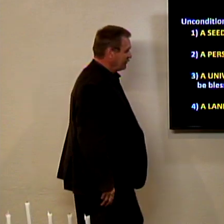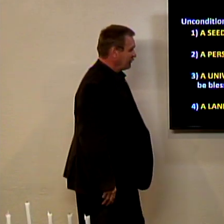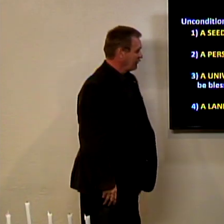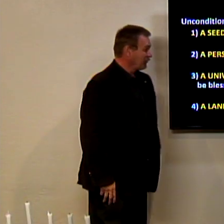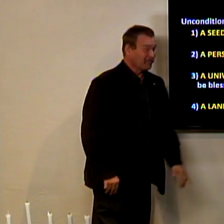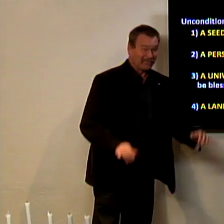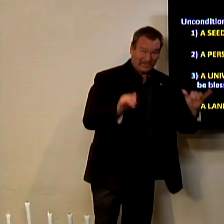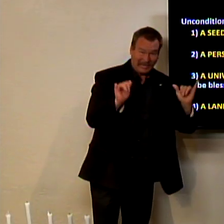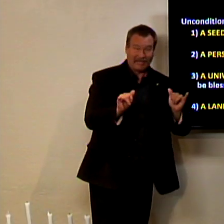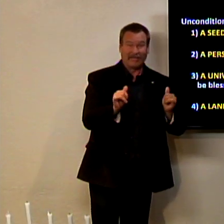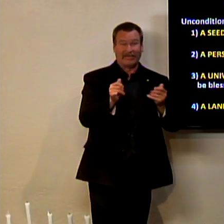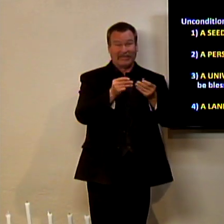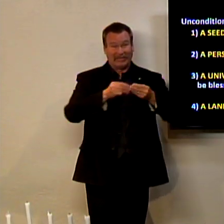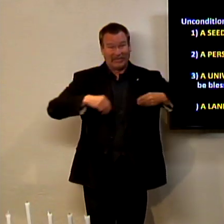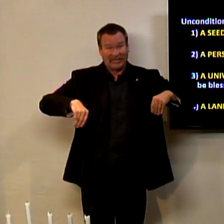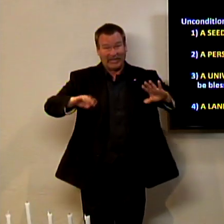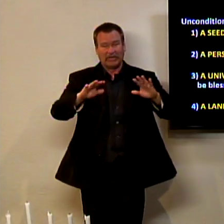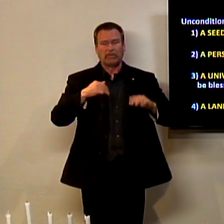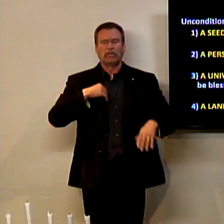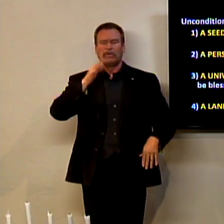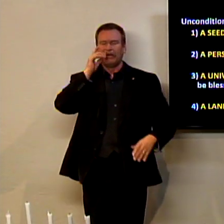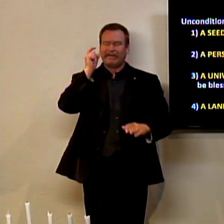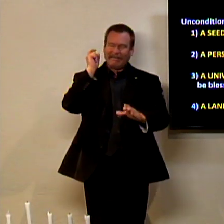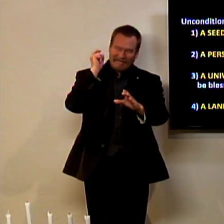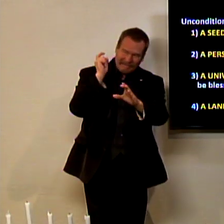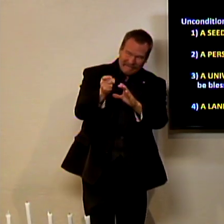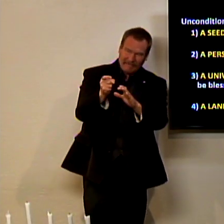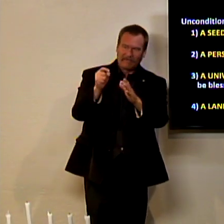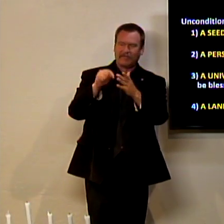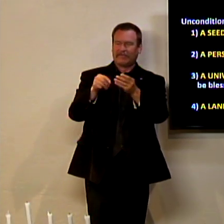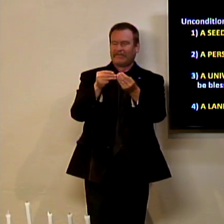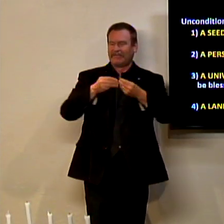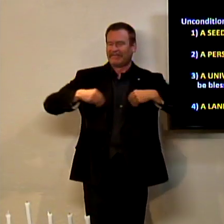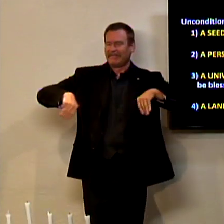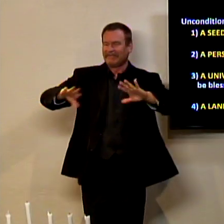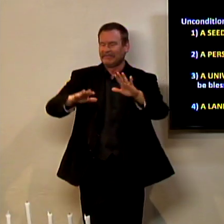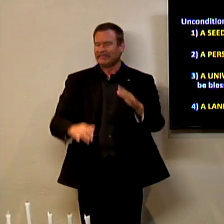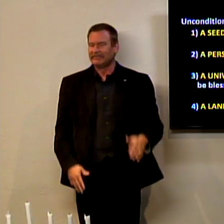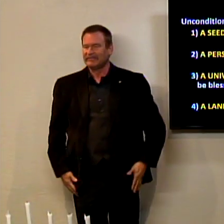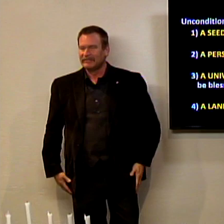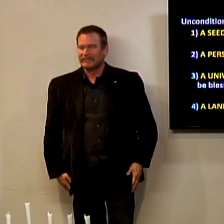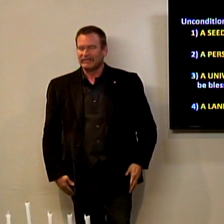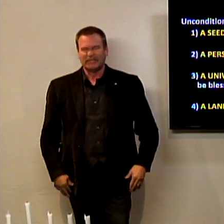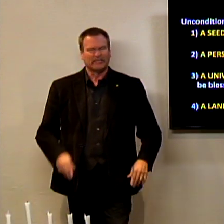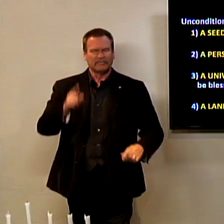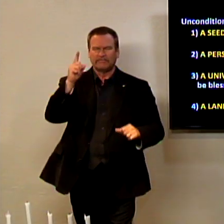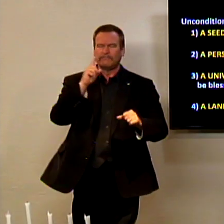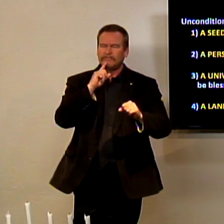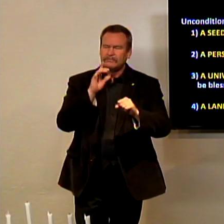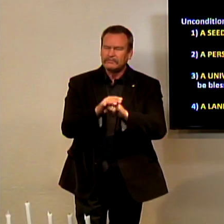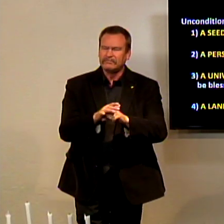land. And then we see it here in this fourth point. God said, I will give this